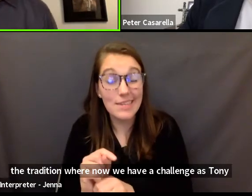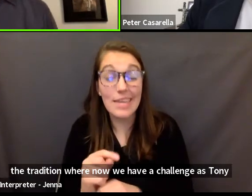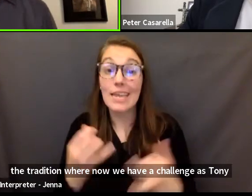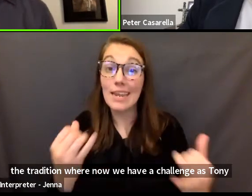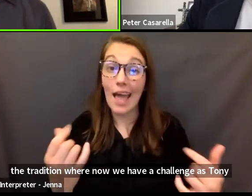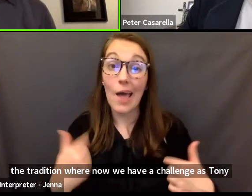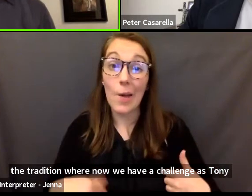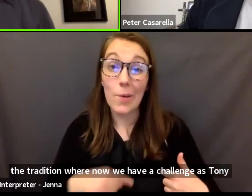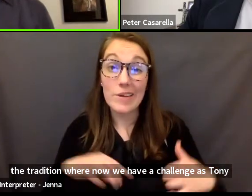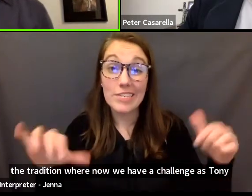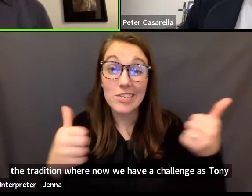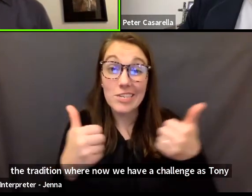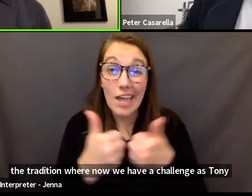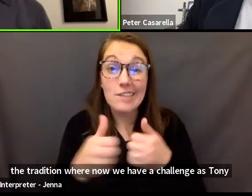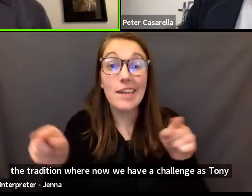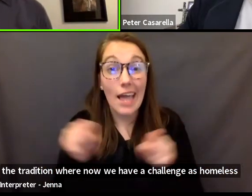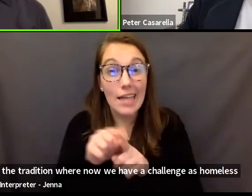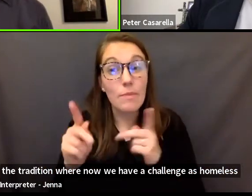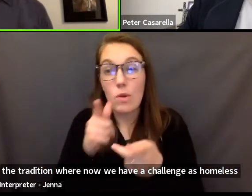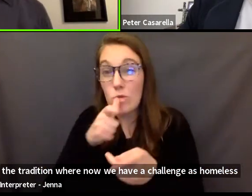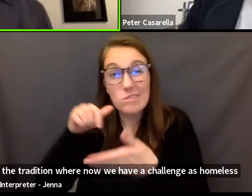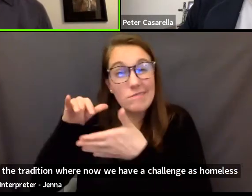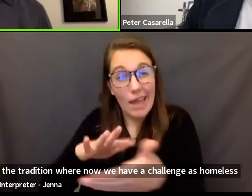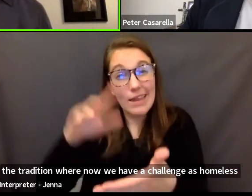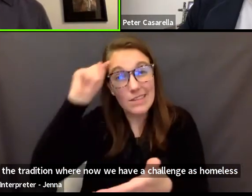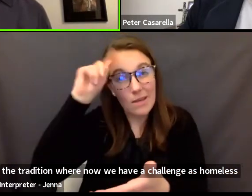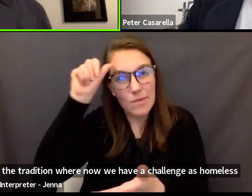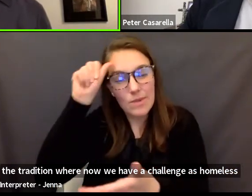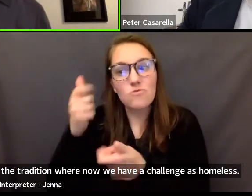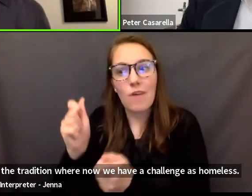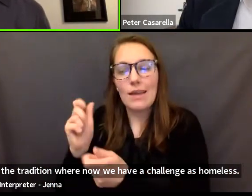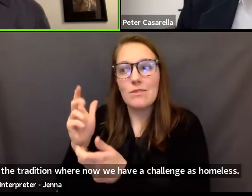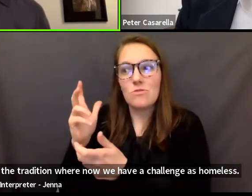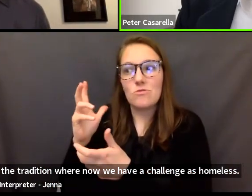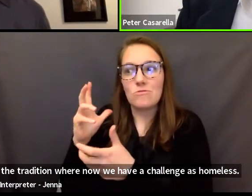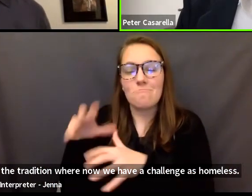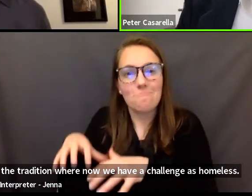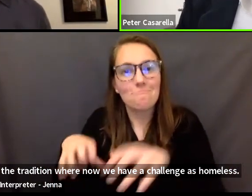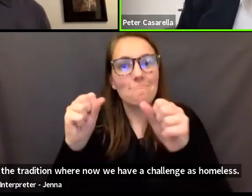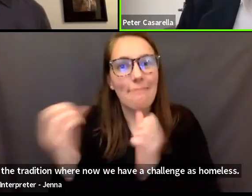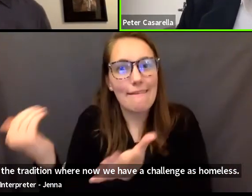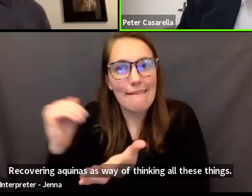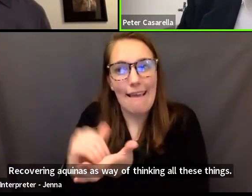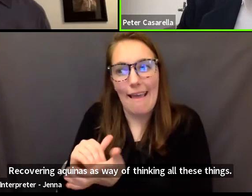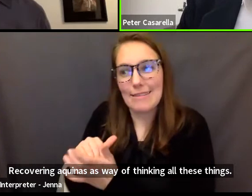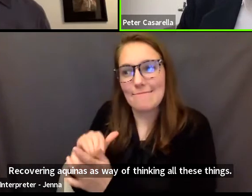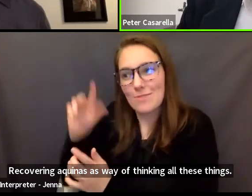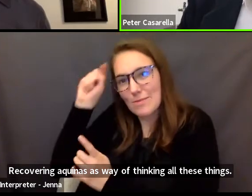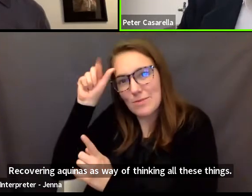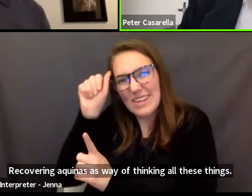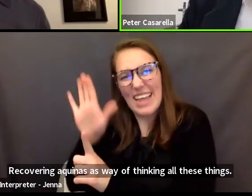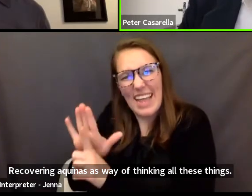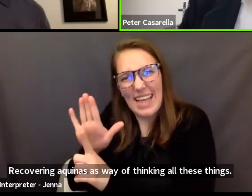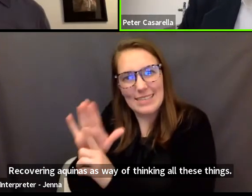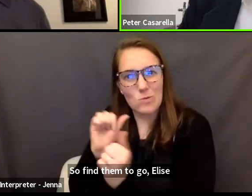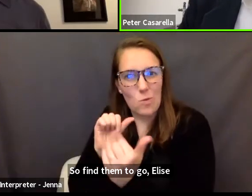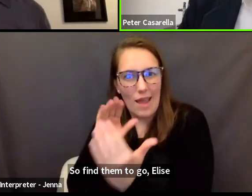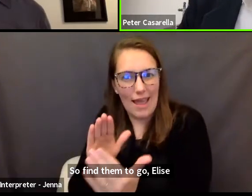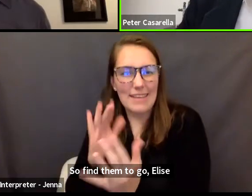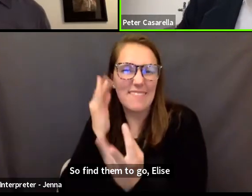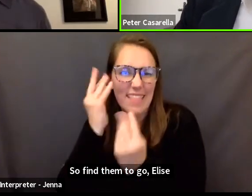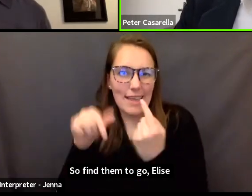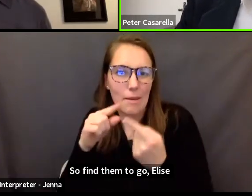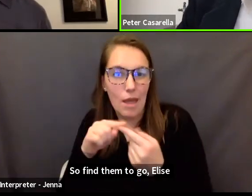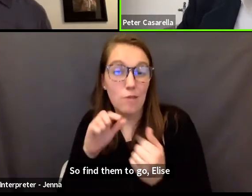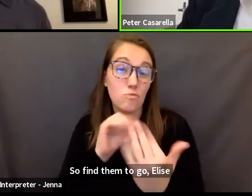Thomists recovering Aquinas' way of thinking on these themes. So finally, Miguel, Elise Abshire has a